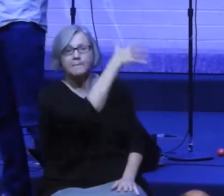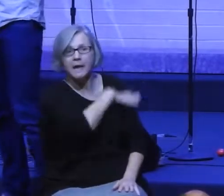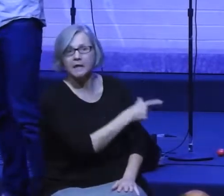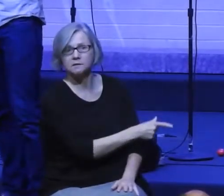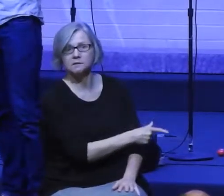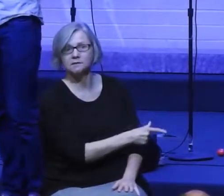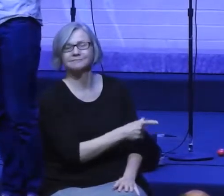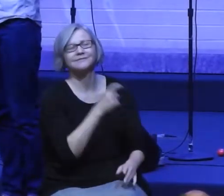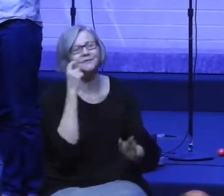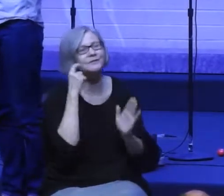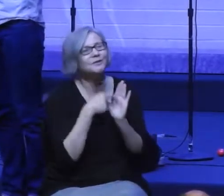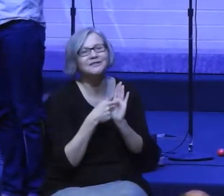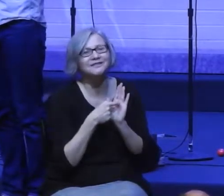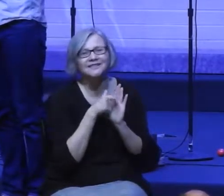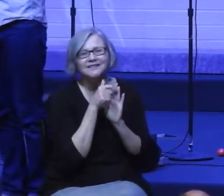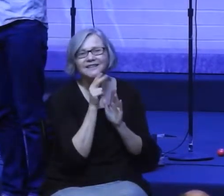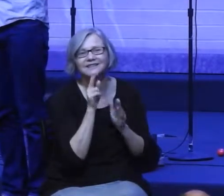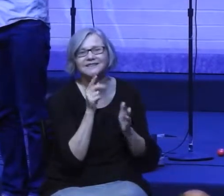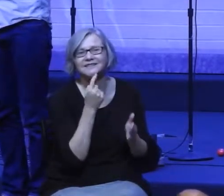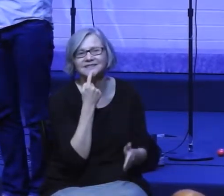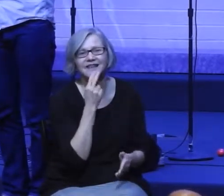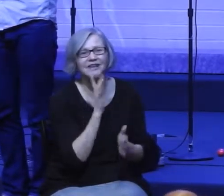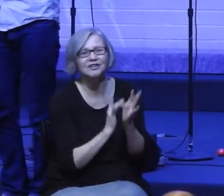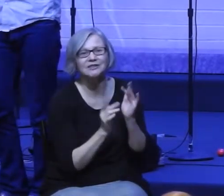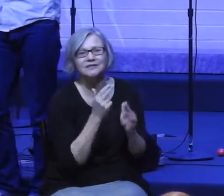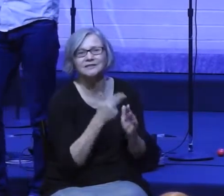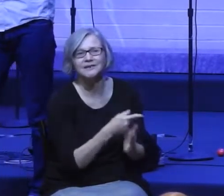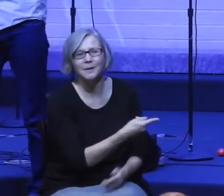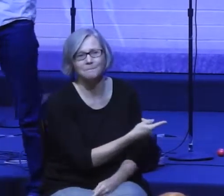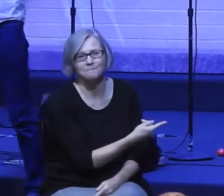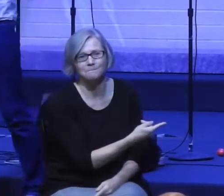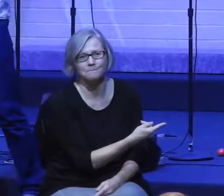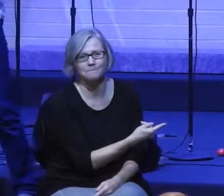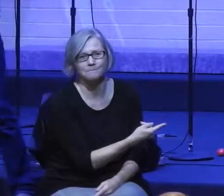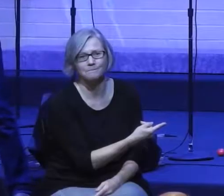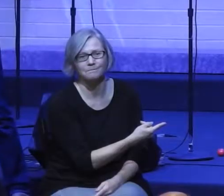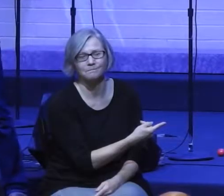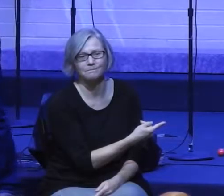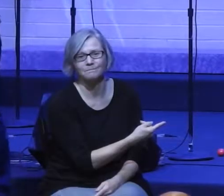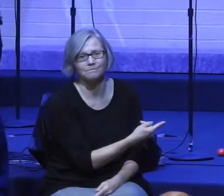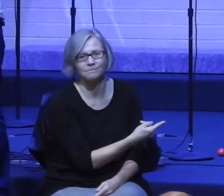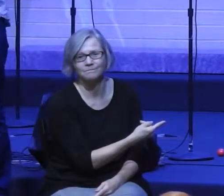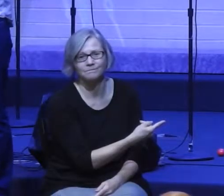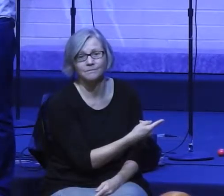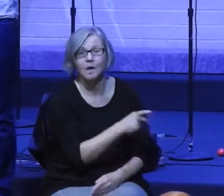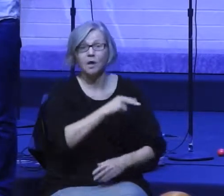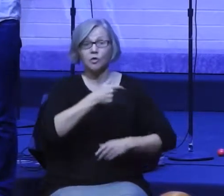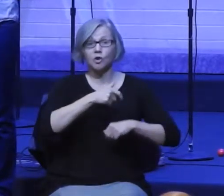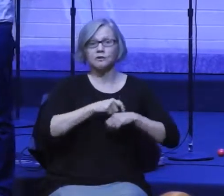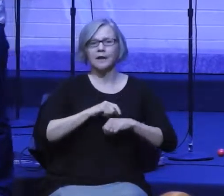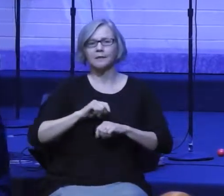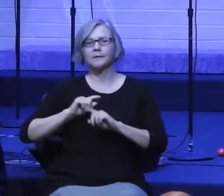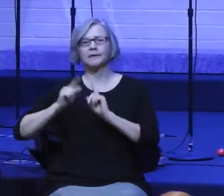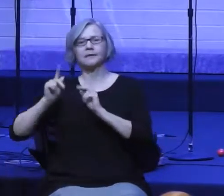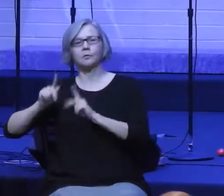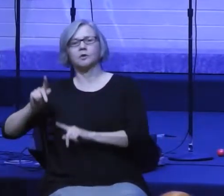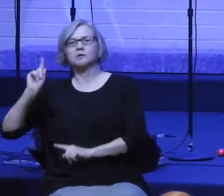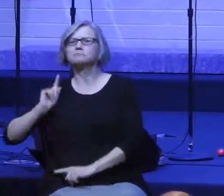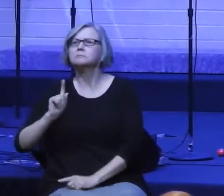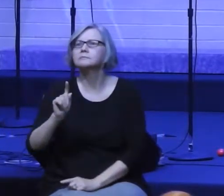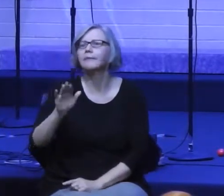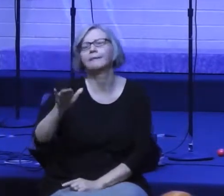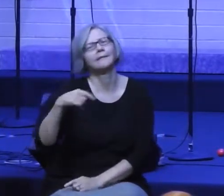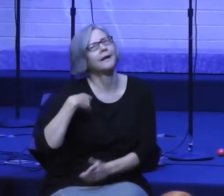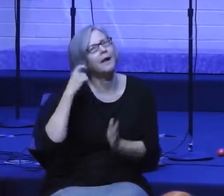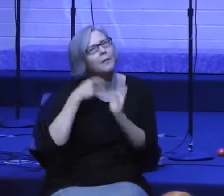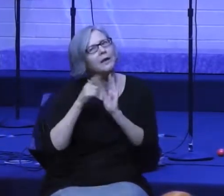Notice he doesn't even say Jesus' name. And then the third time, somebody else comes along and says, hey, wait a minute,